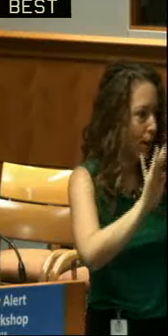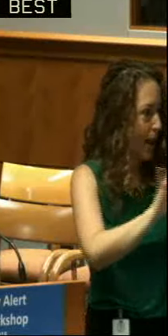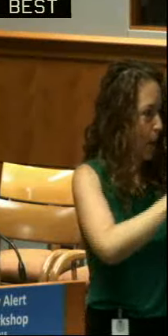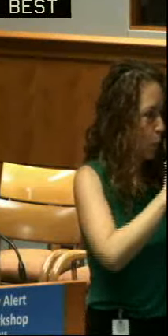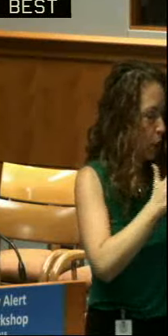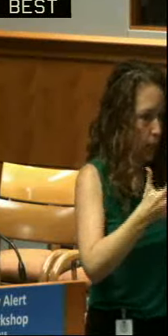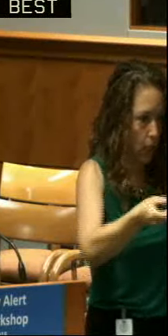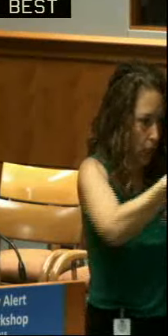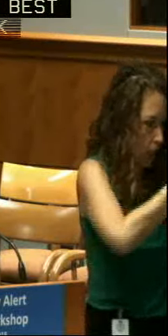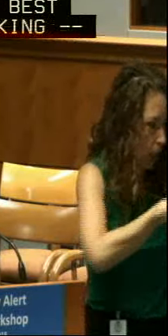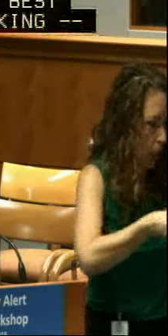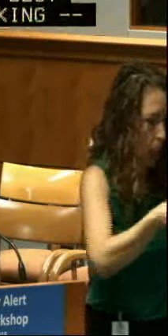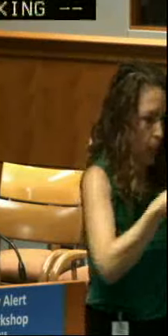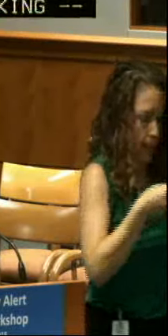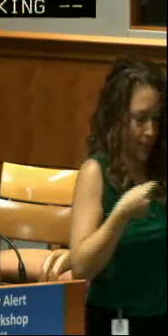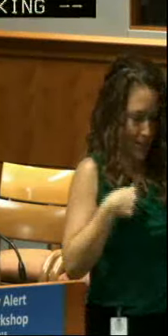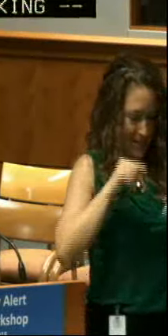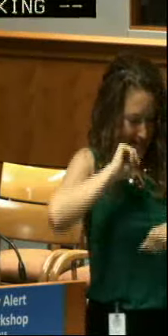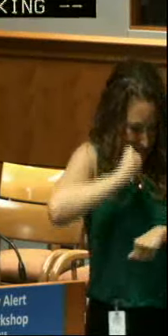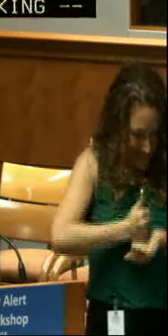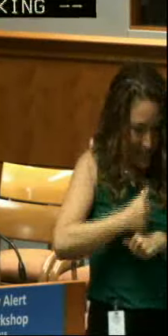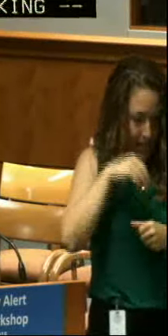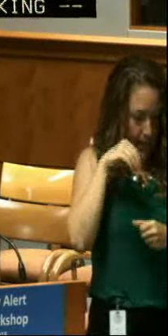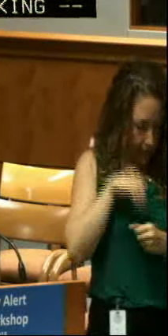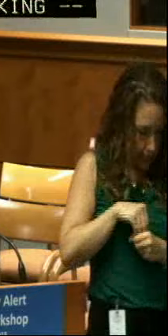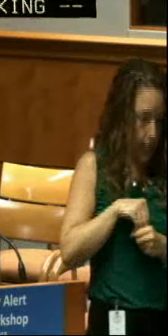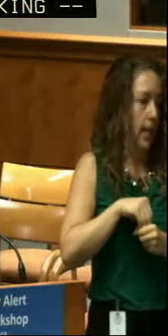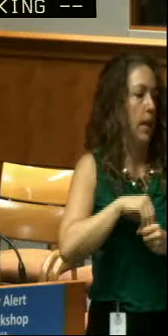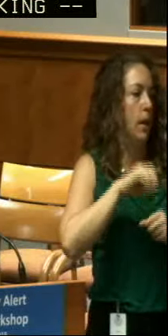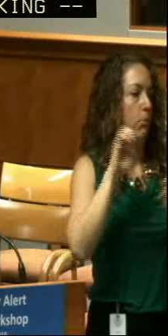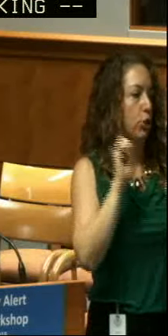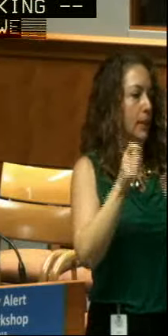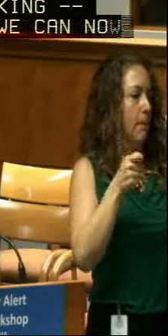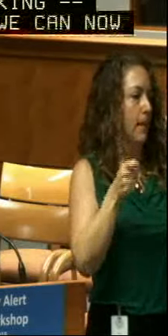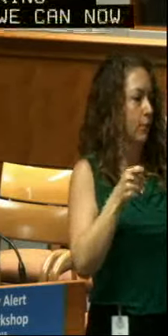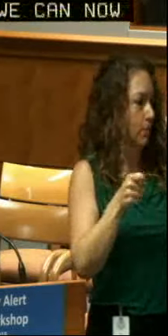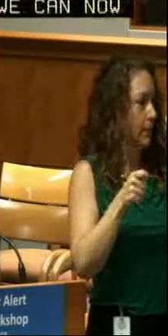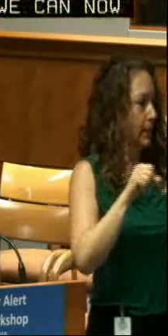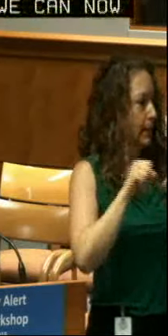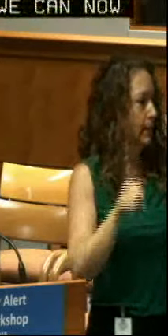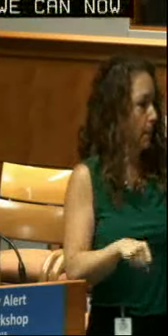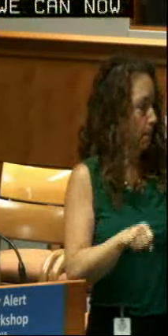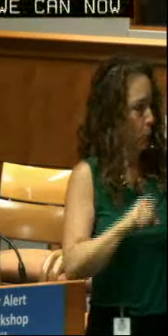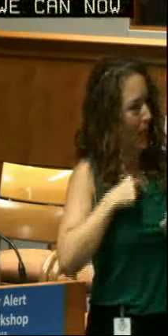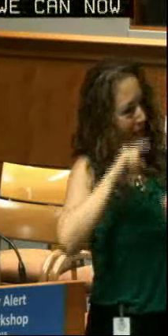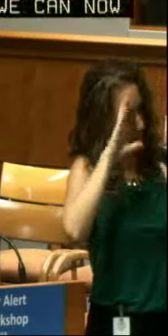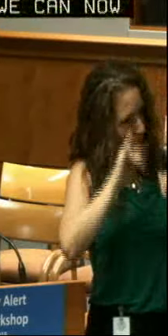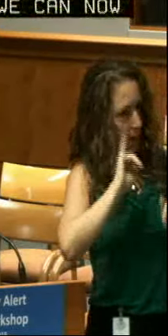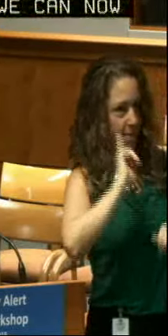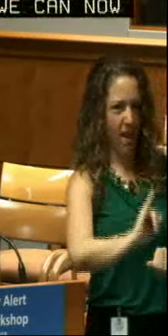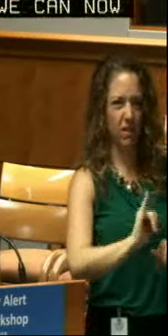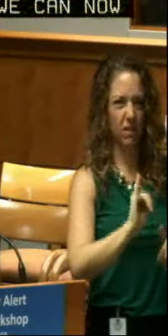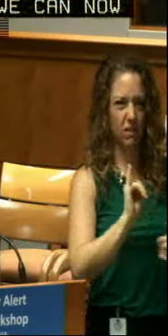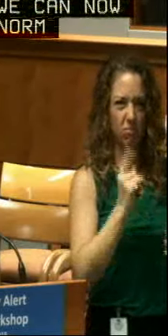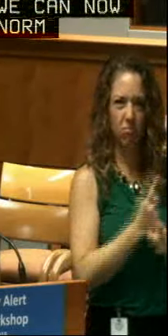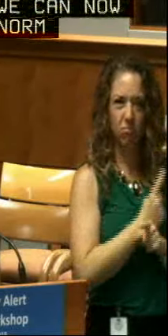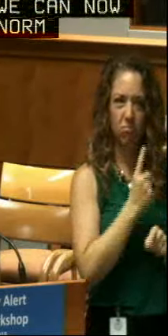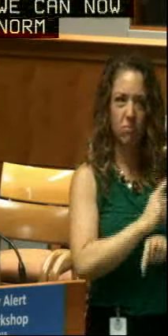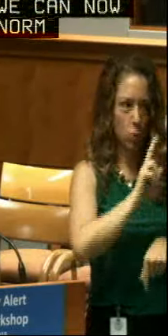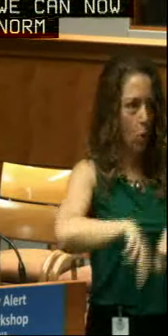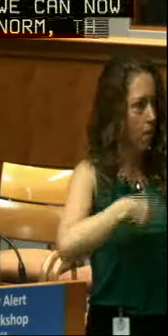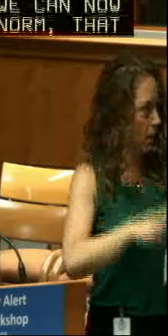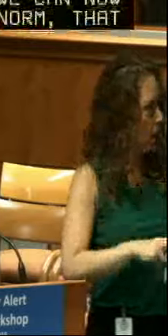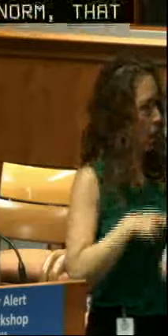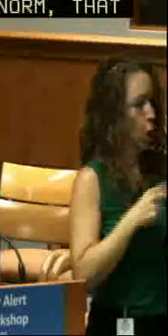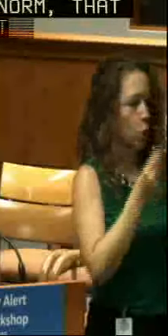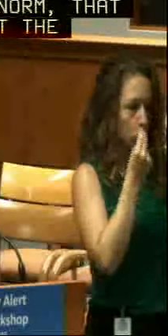so that we can now expect that to be the norm, that we would be able to get that rapid triage assessment and then go